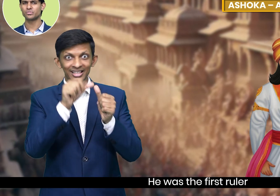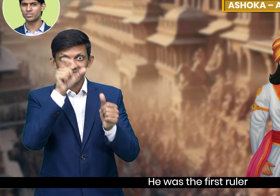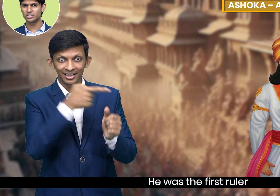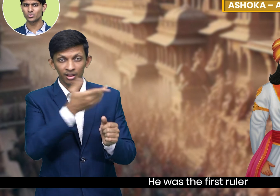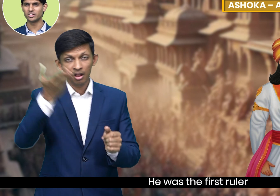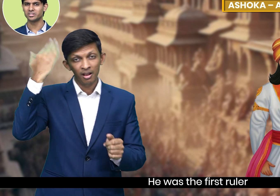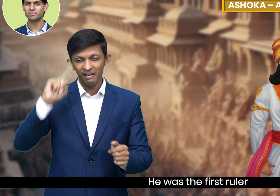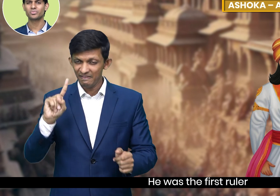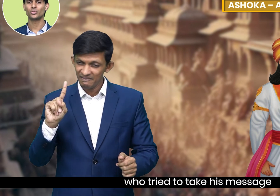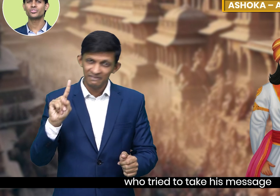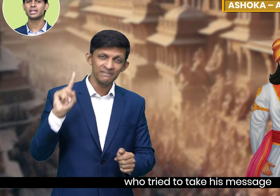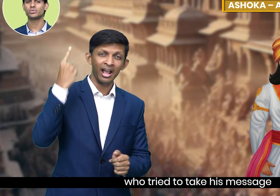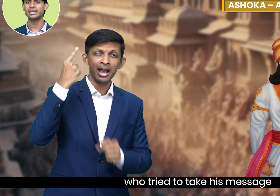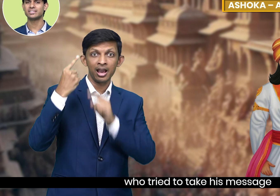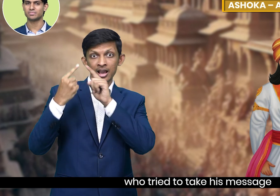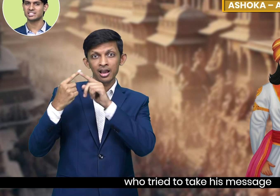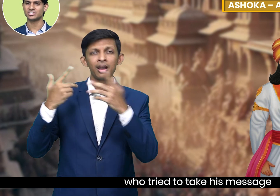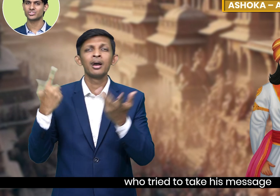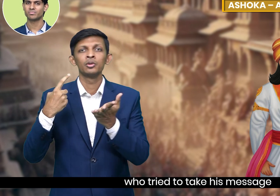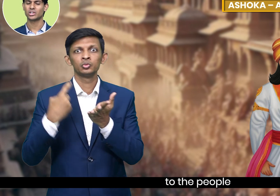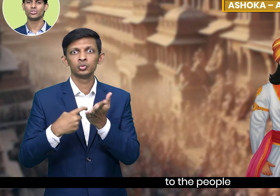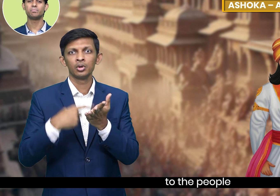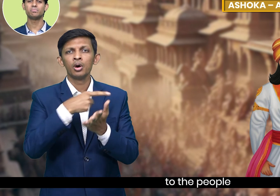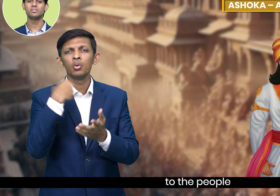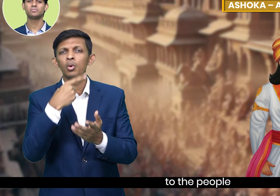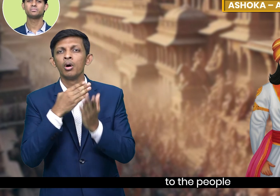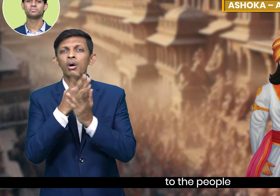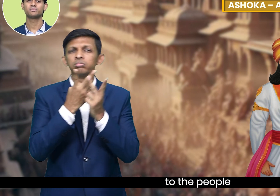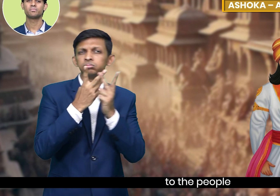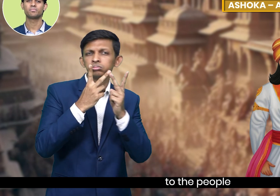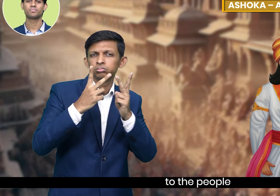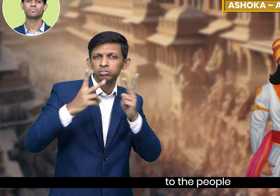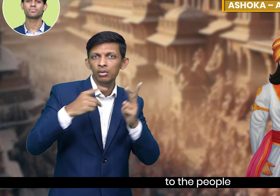He was the first ruler who tried to take his message to the people